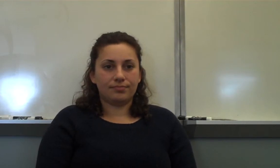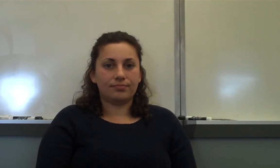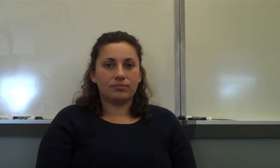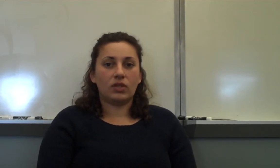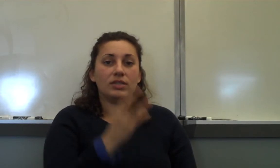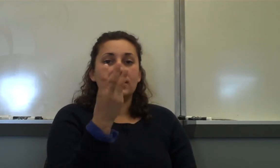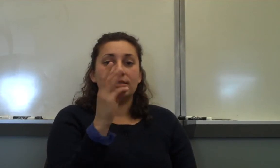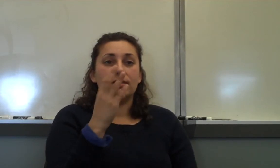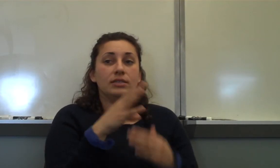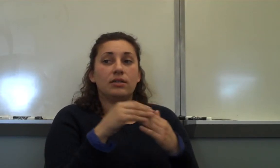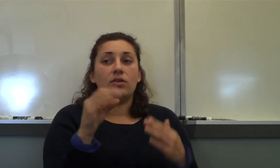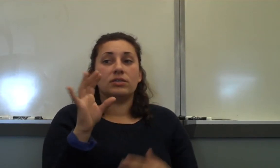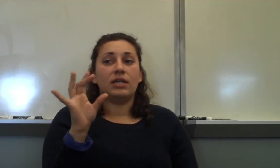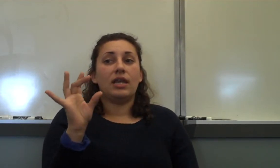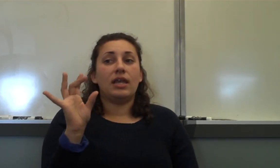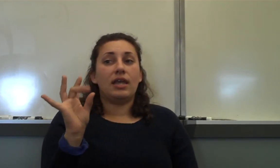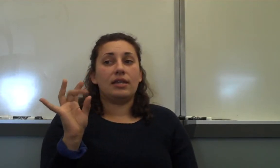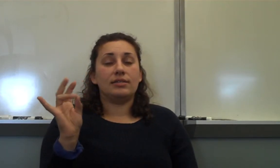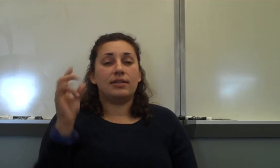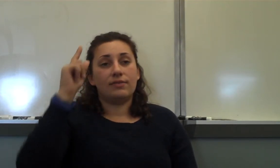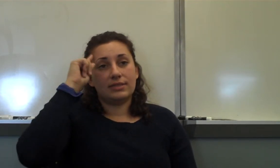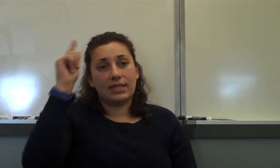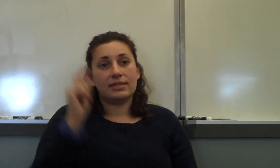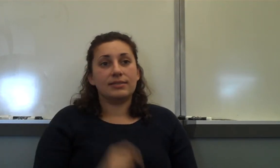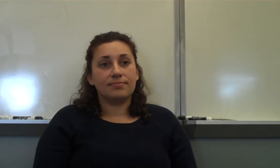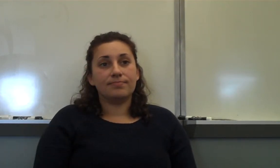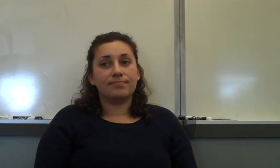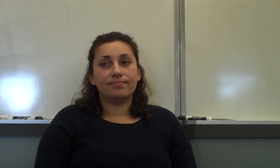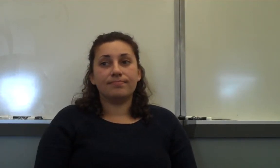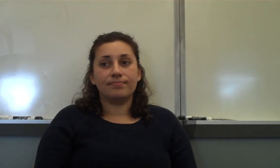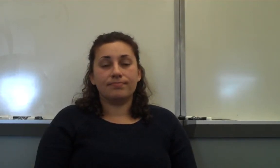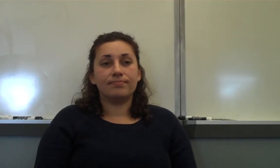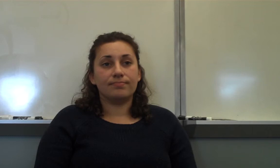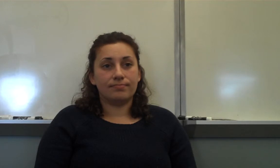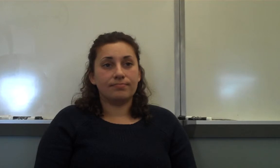1687, please. So that's how the whole thing works there.